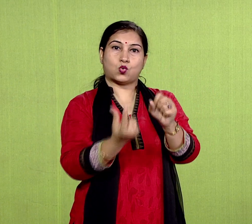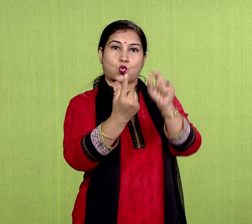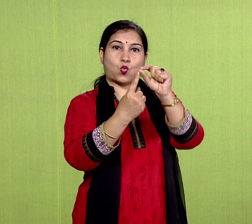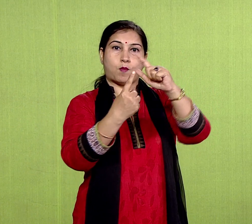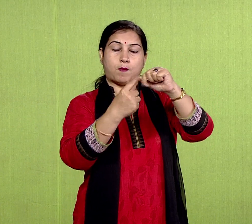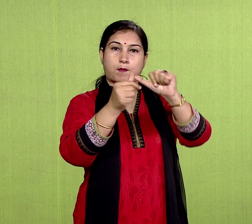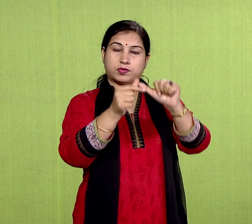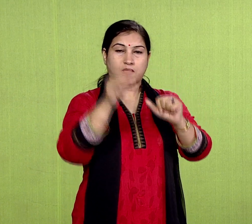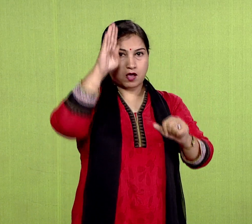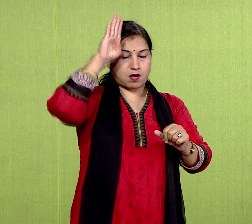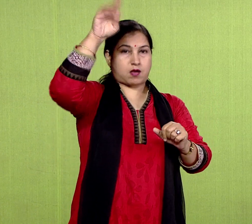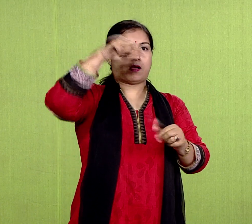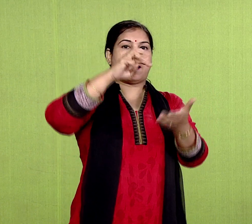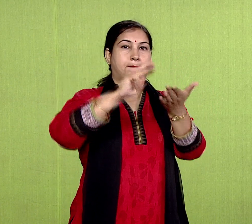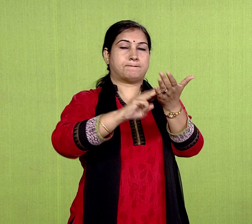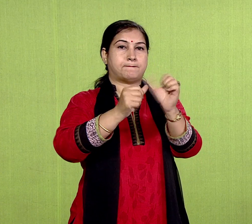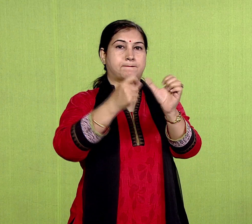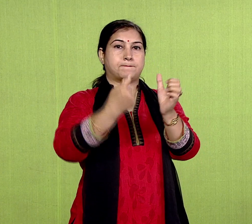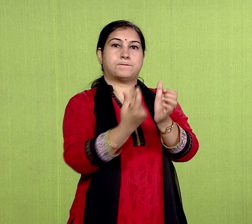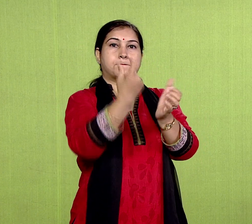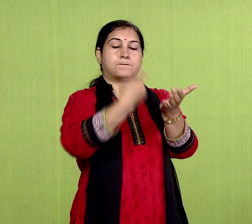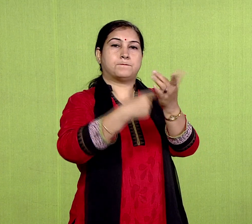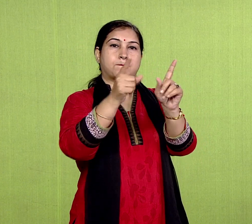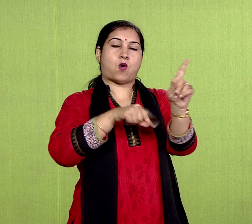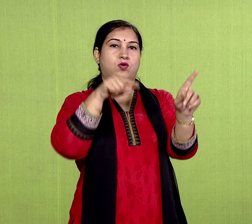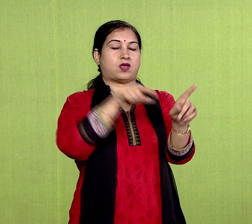who founded the Maurya Empire.